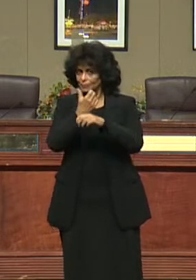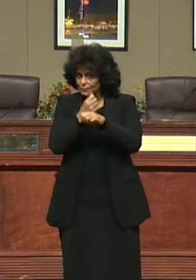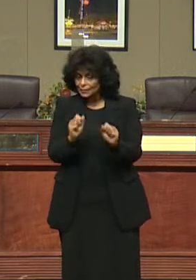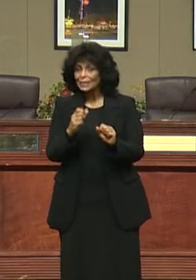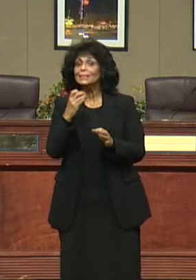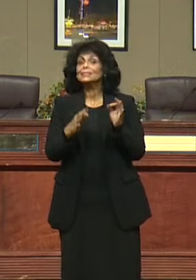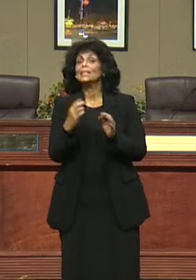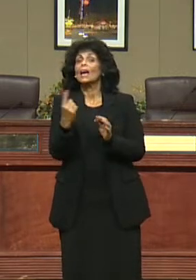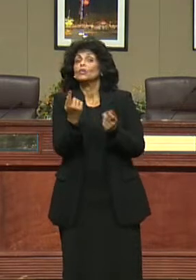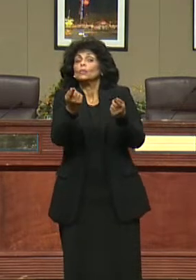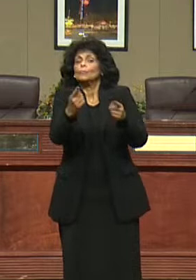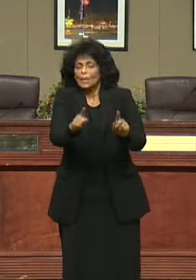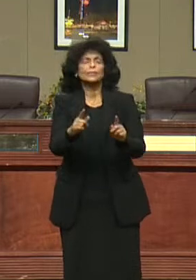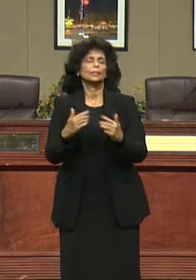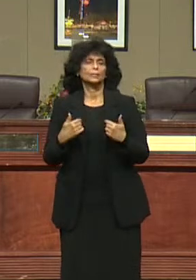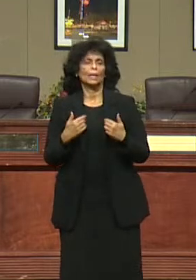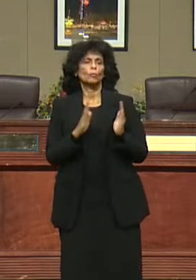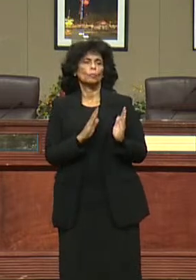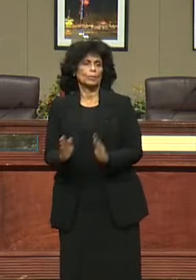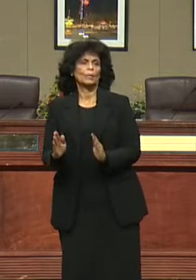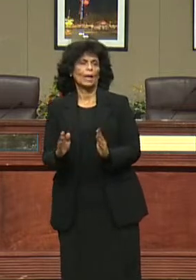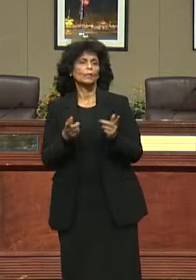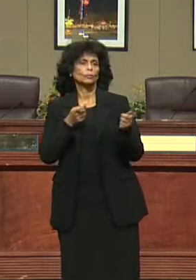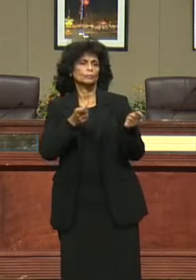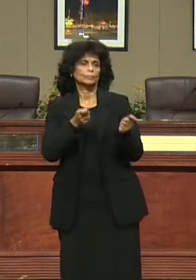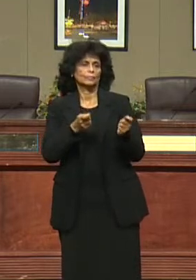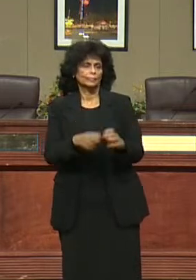suceda alguna actividad.